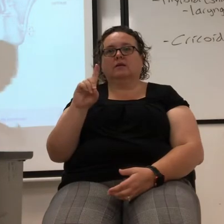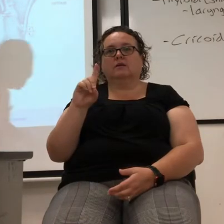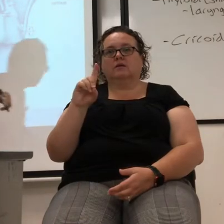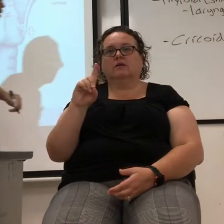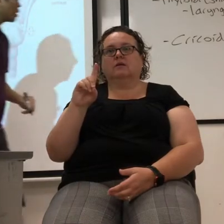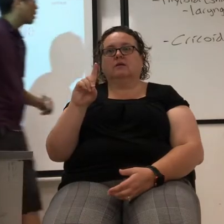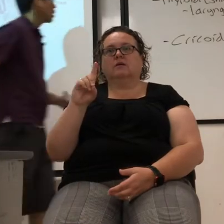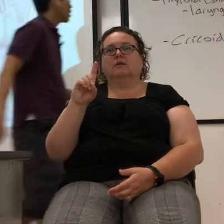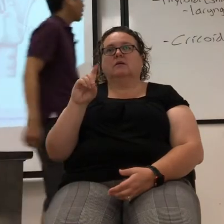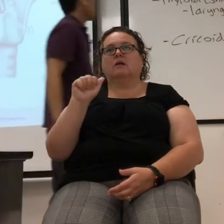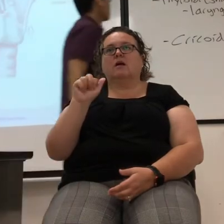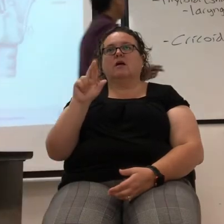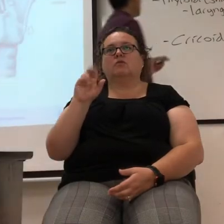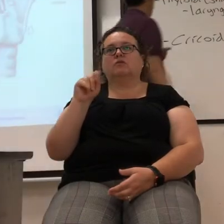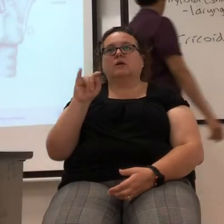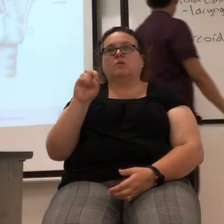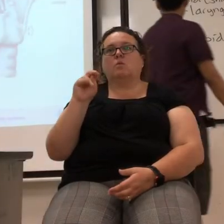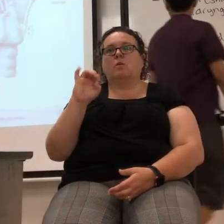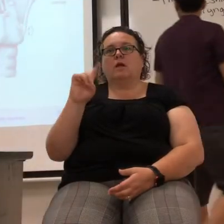cartilages.